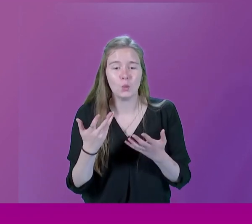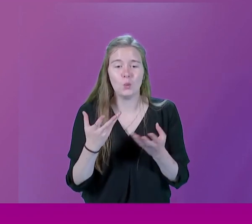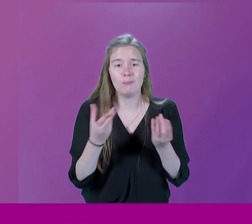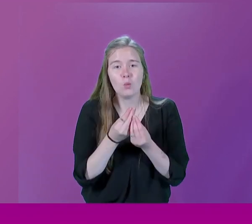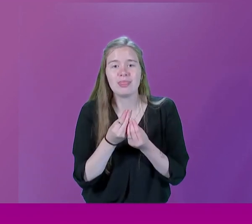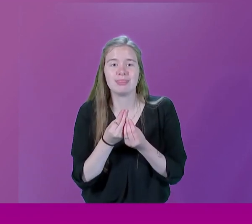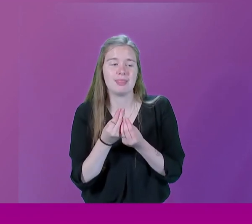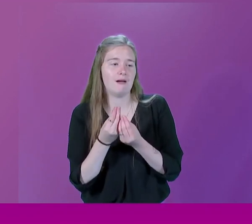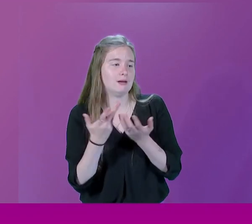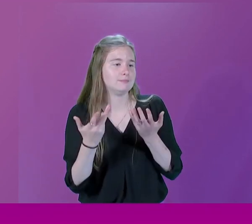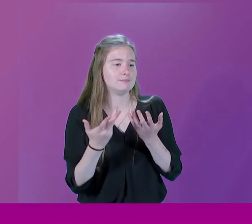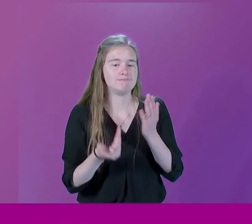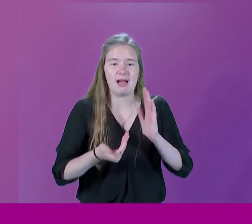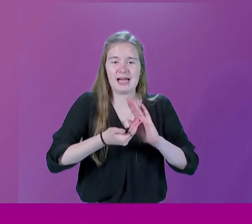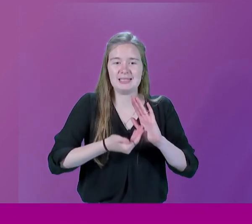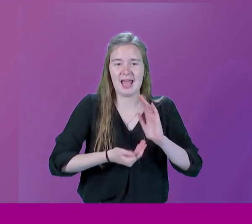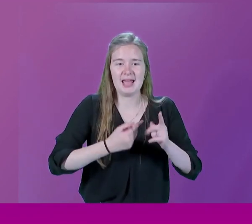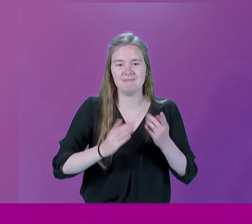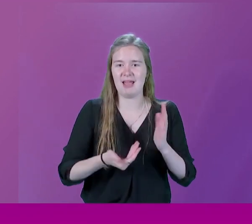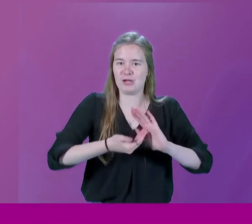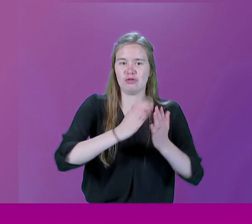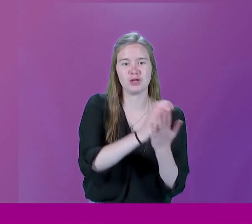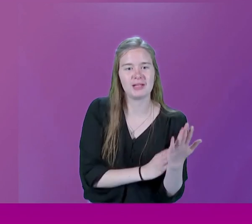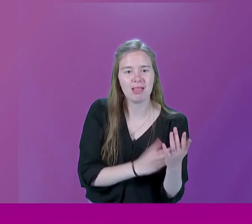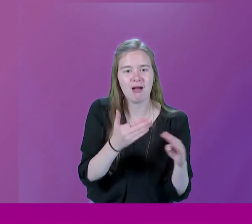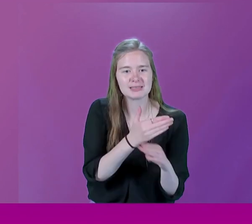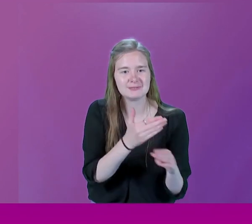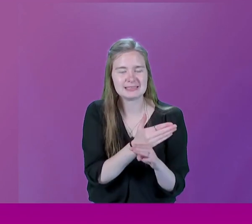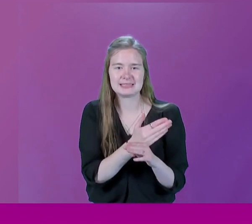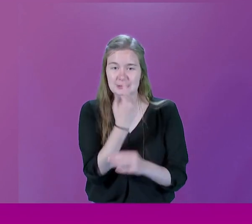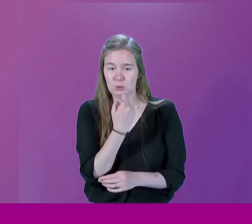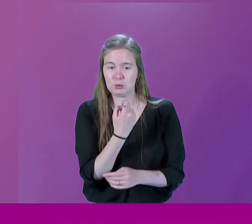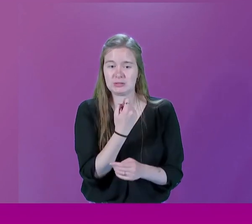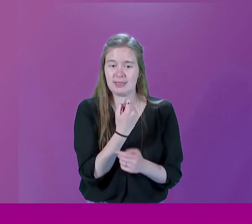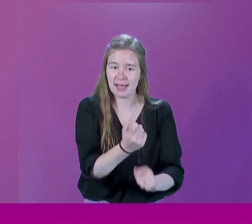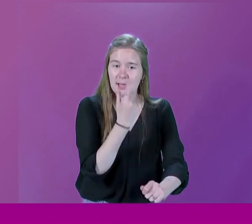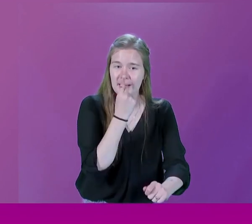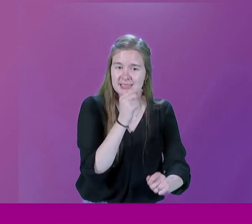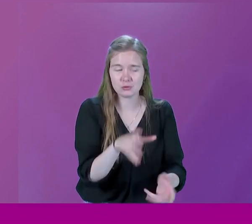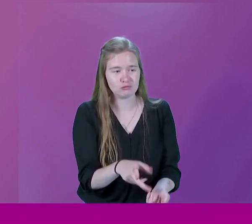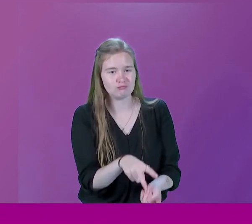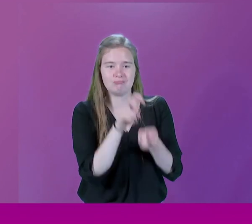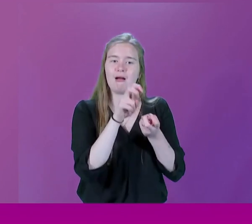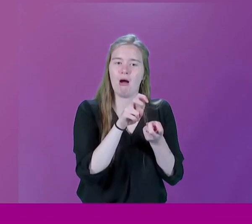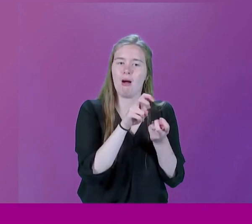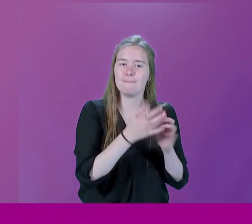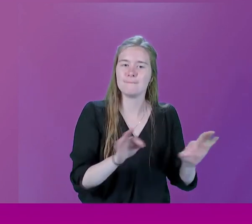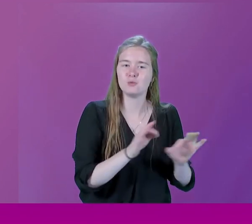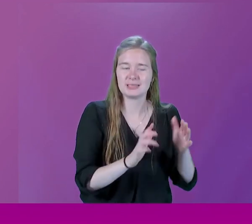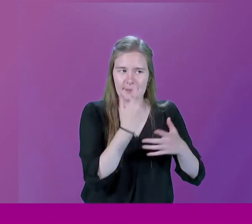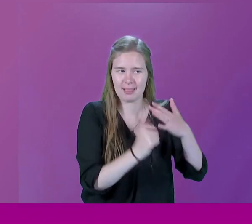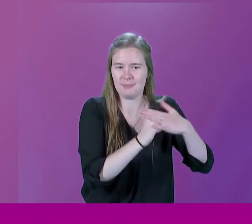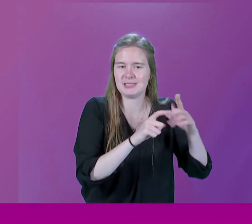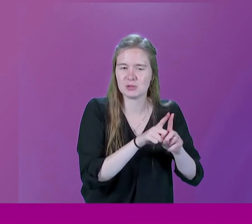the contraction often of extracurricular activities for one reason or another, the capacity to pick that up out with school is